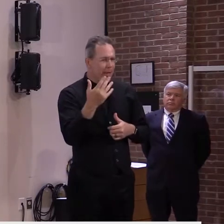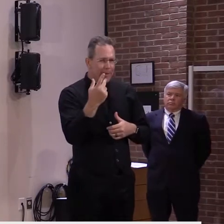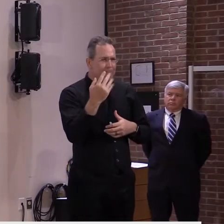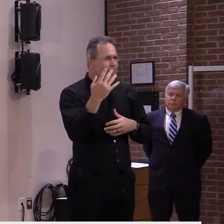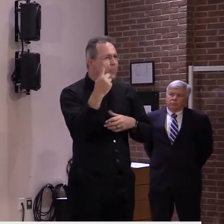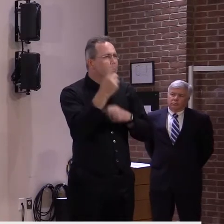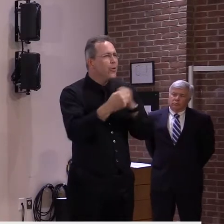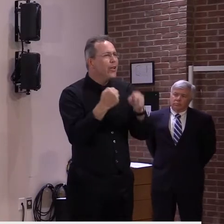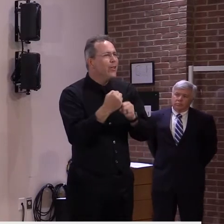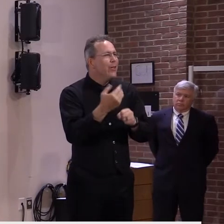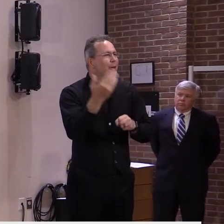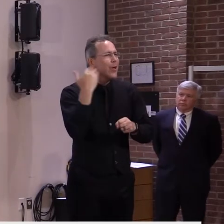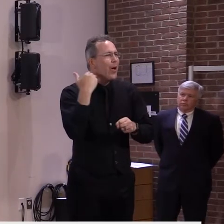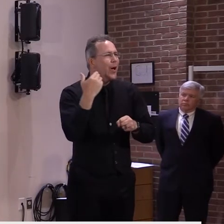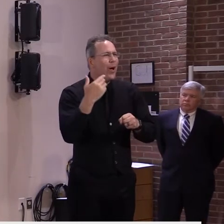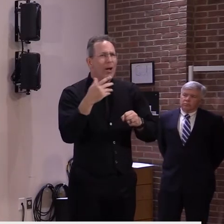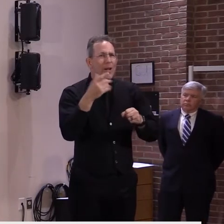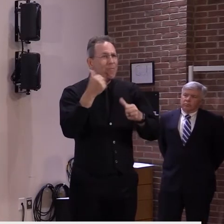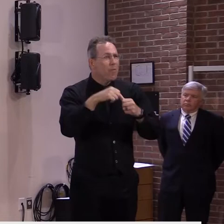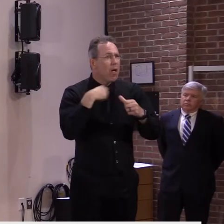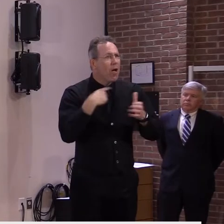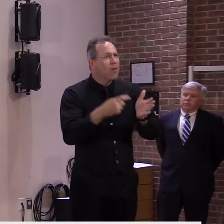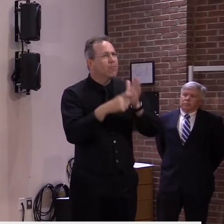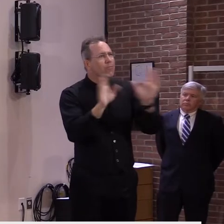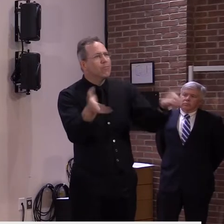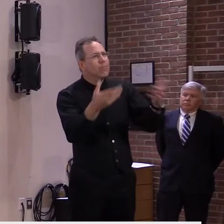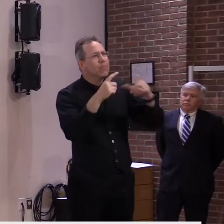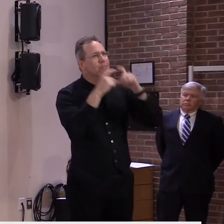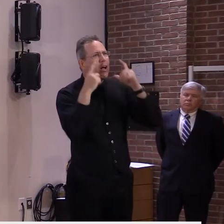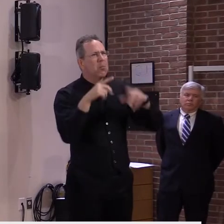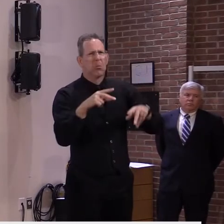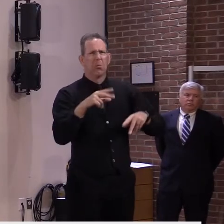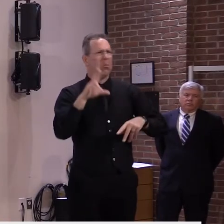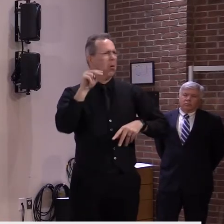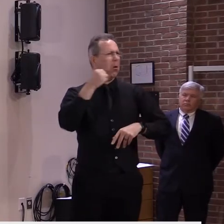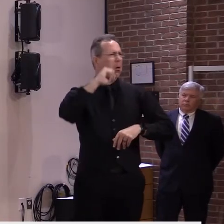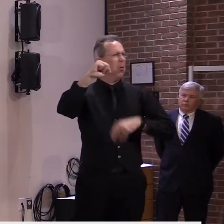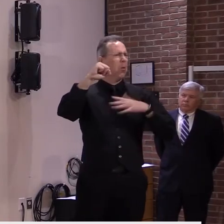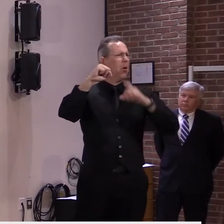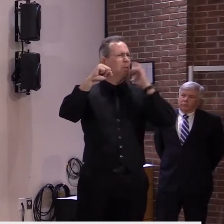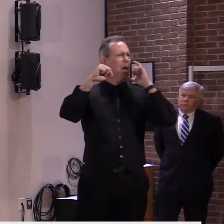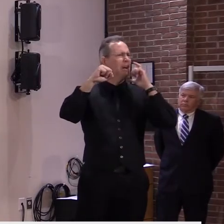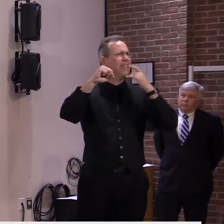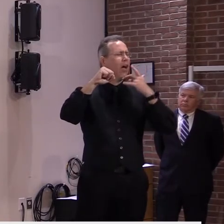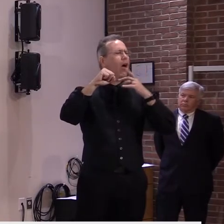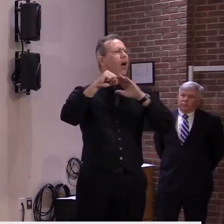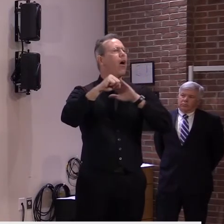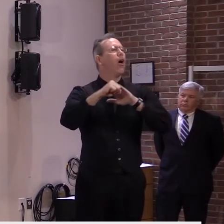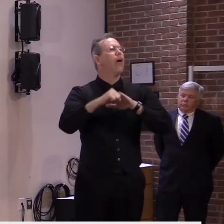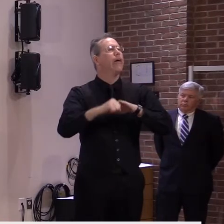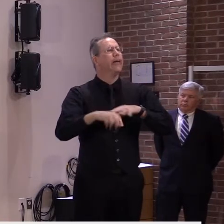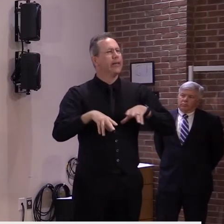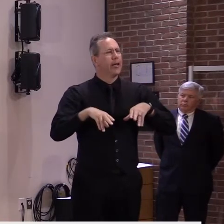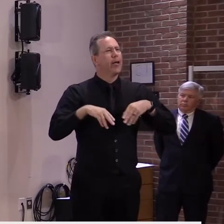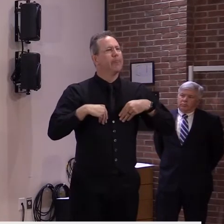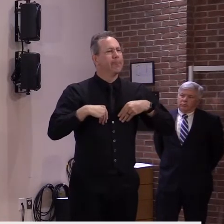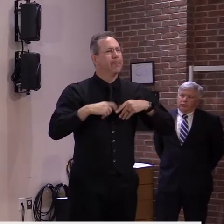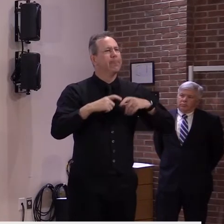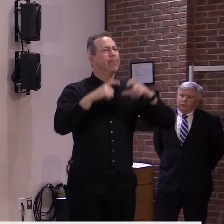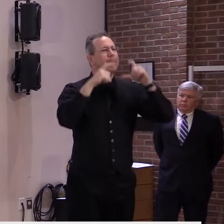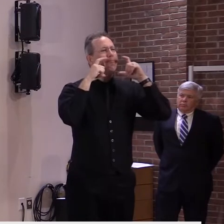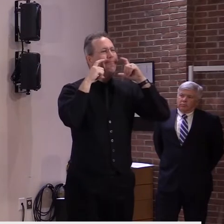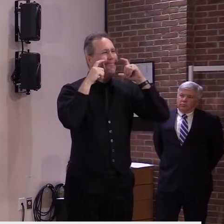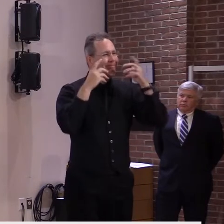ago. So I'm not surprised that it takes a little time. It takes a little time to get used to this